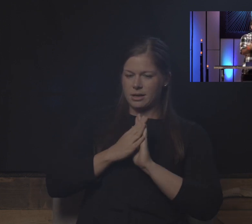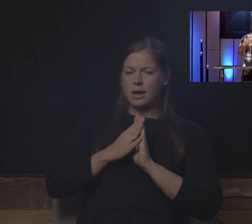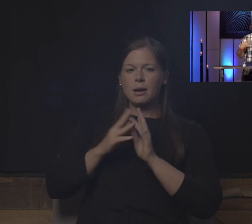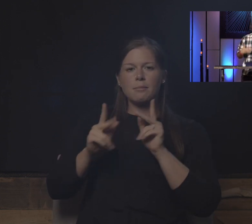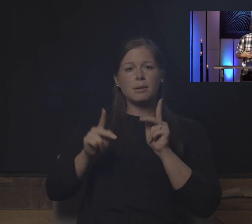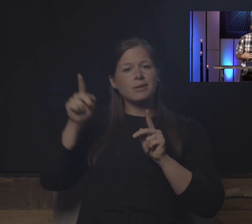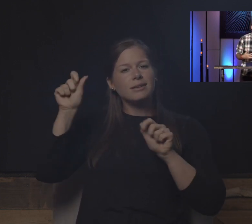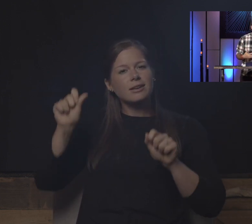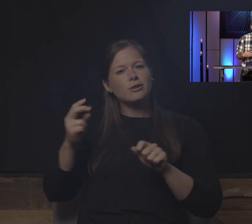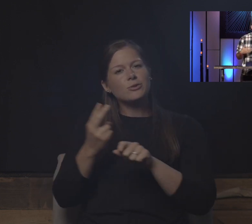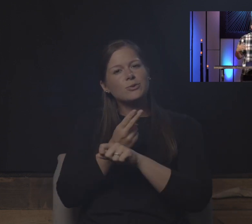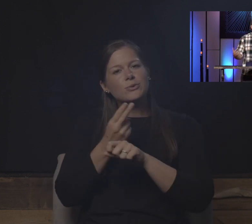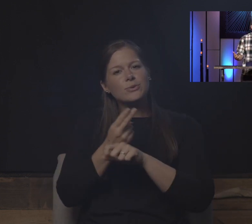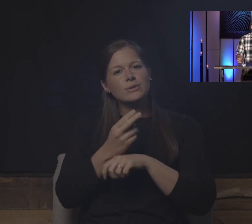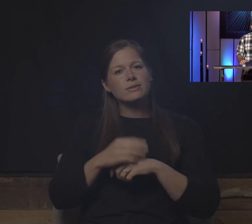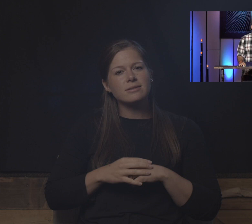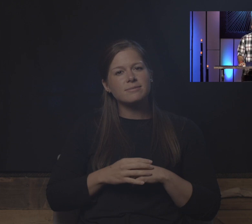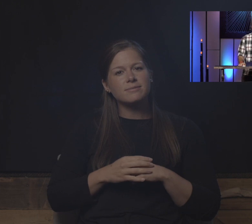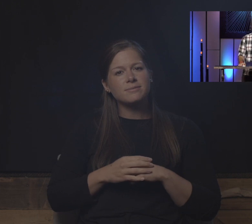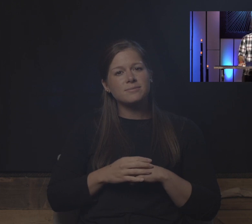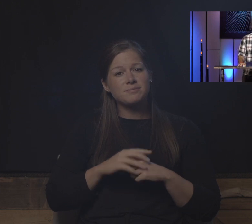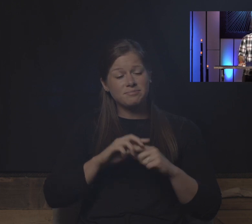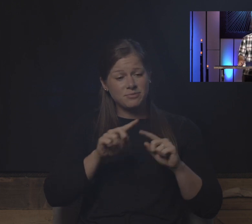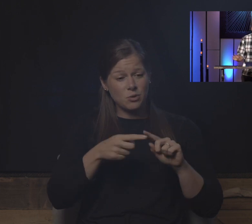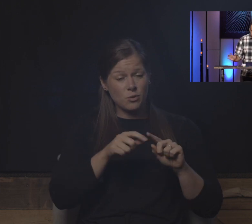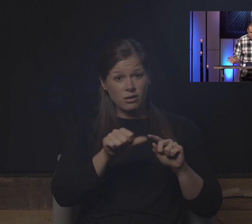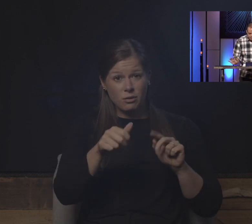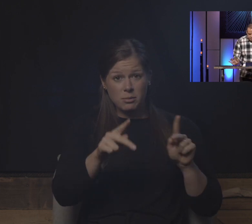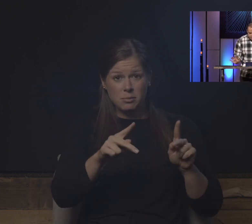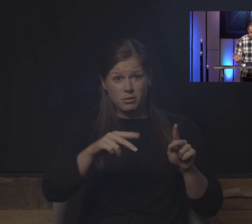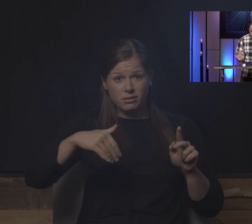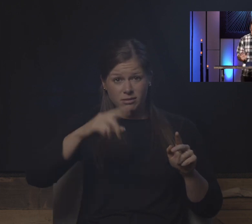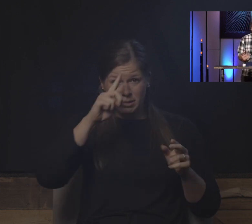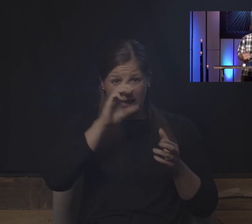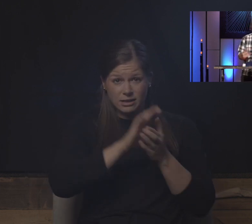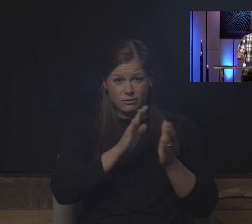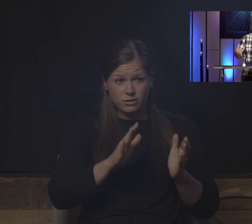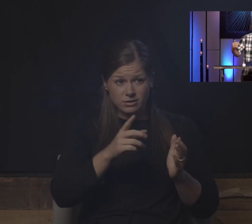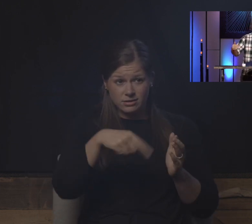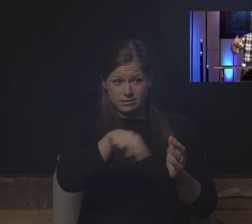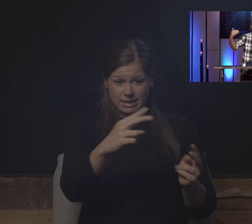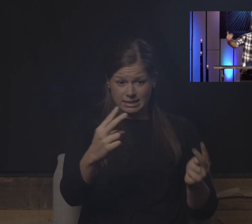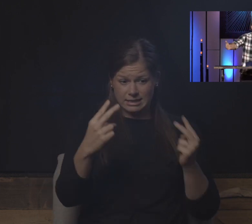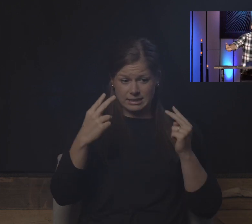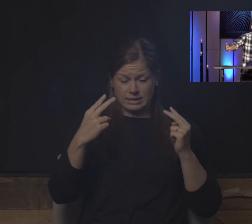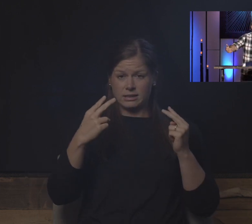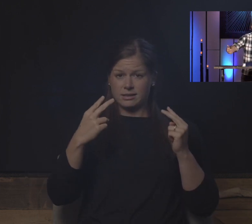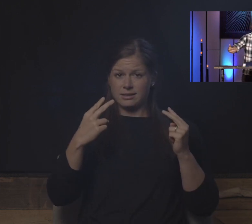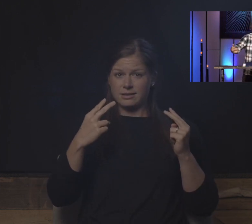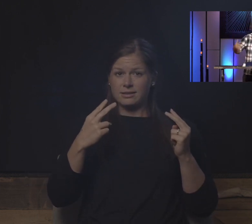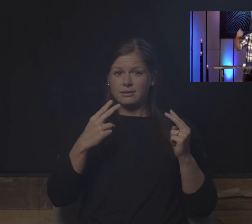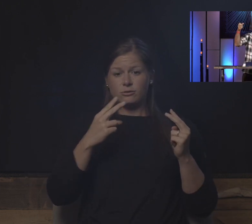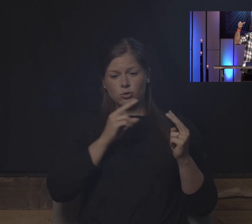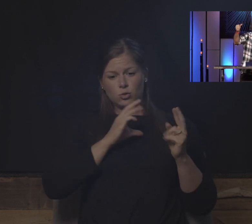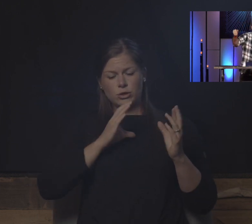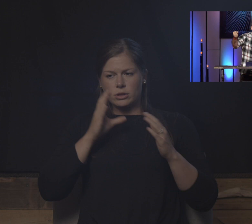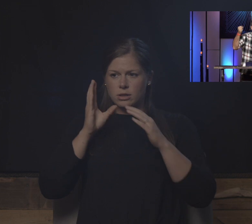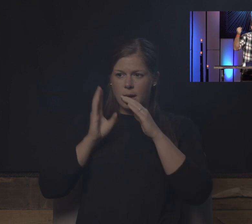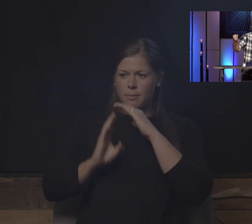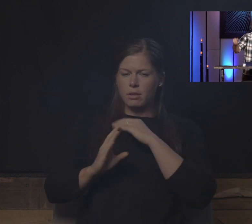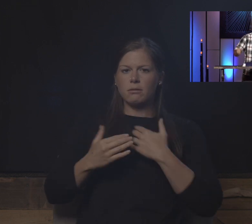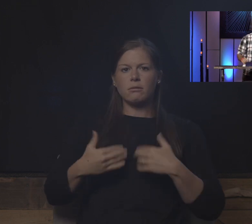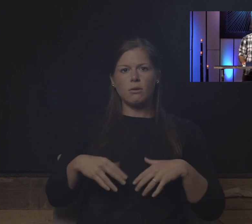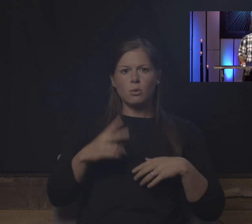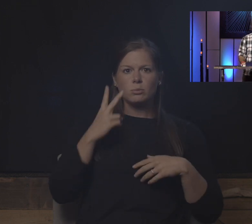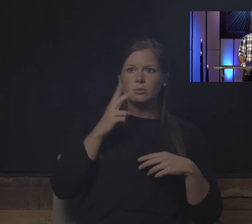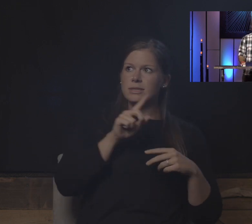humility coming from Christians, they see Jesus. Philippians chapter 2, Jesus didn't regard equality with God a thing to be gripped